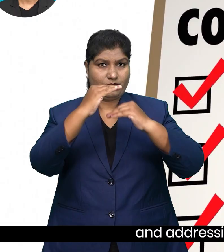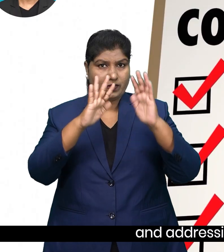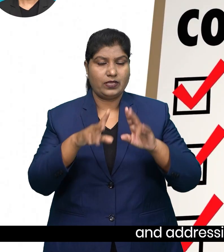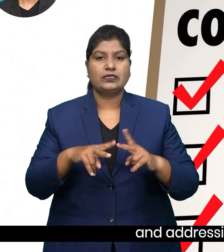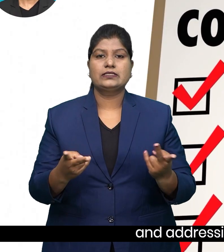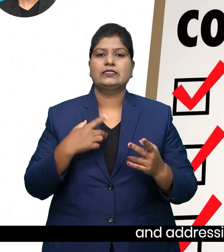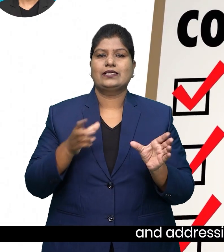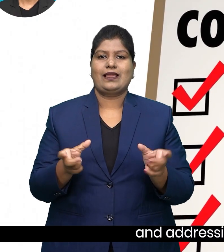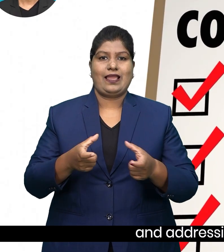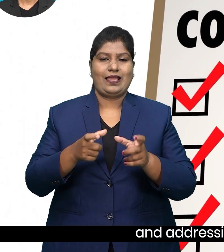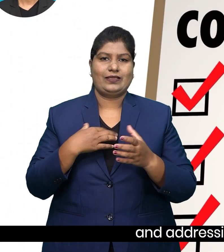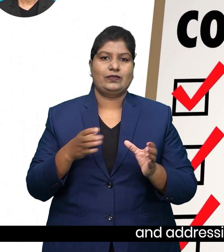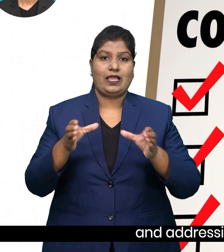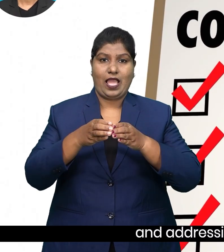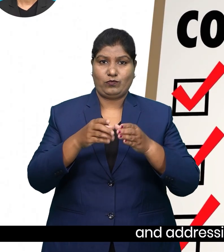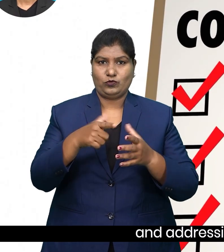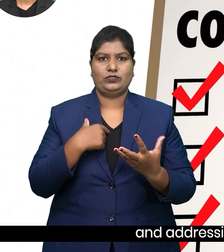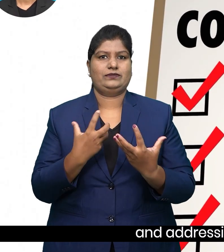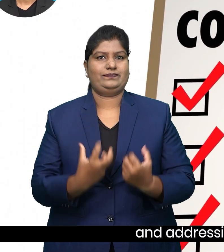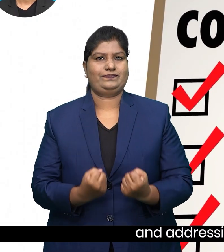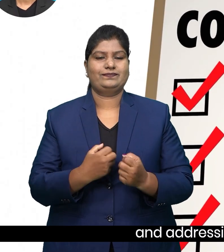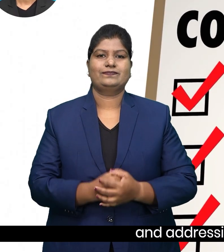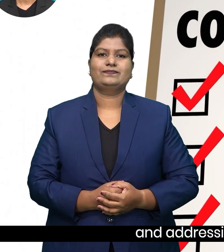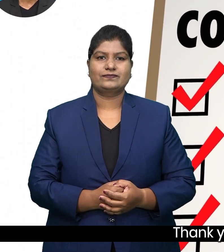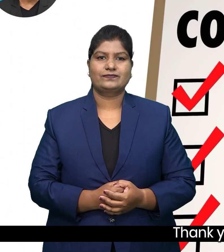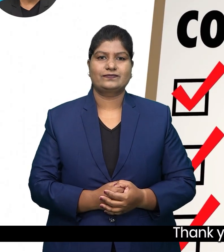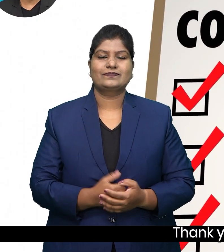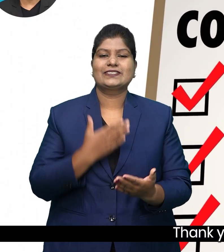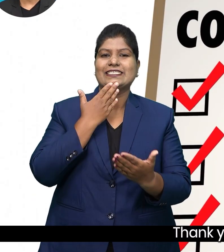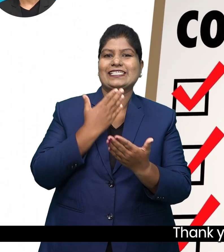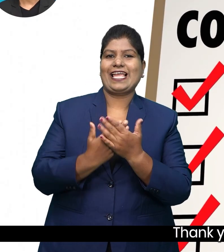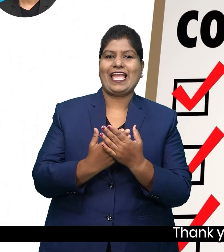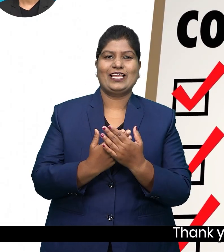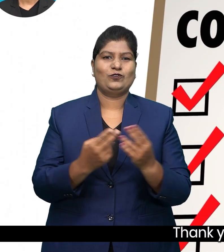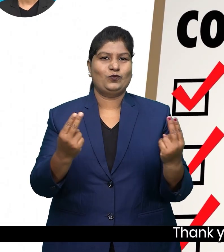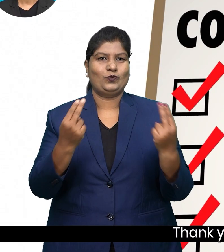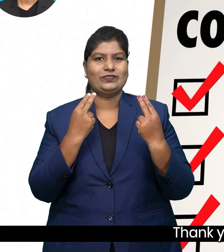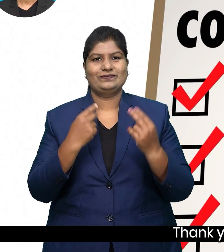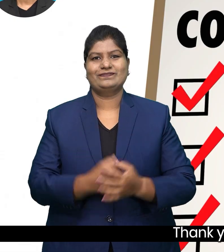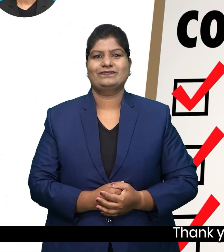Thank you for watching.